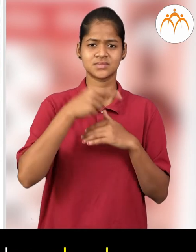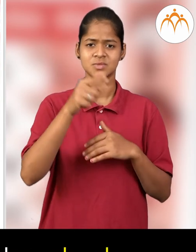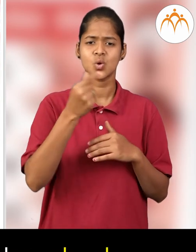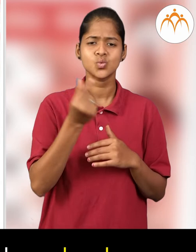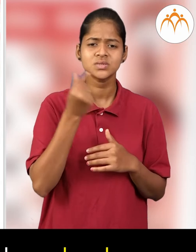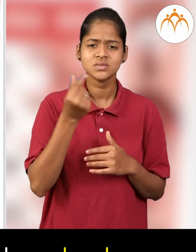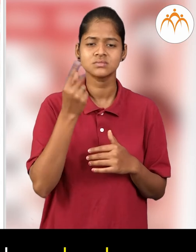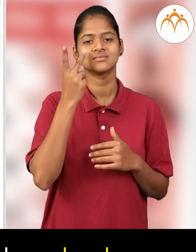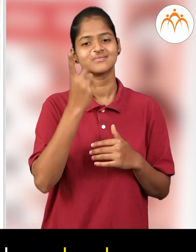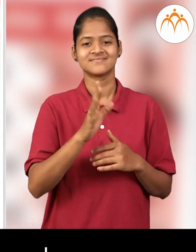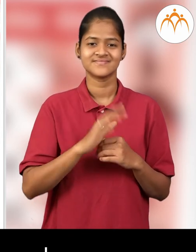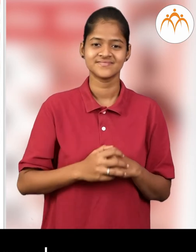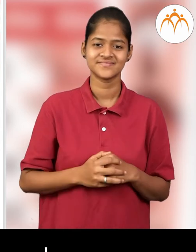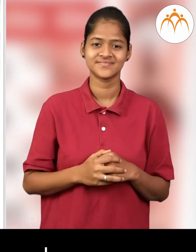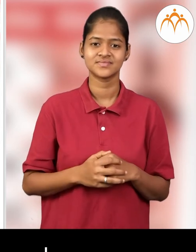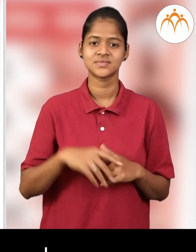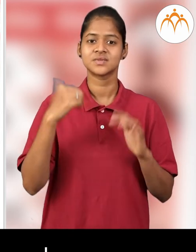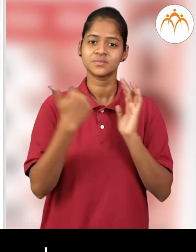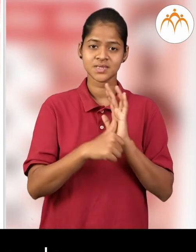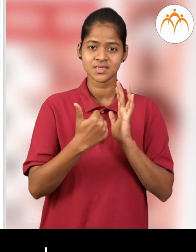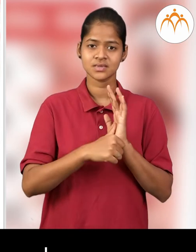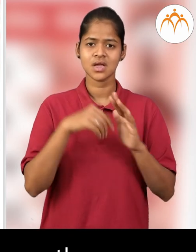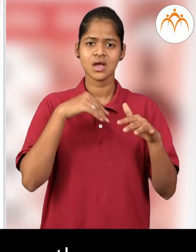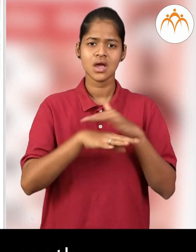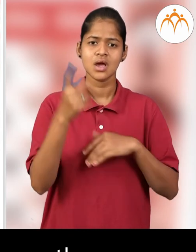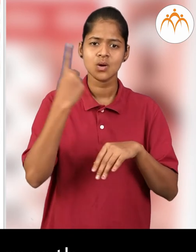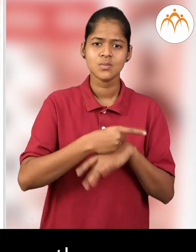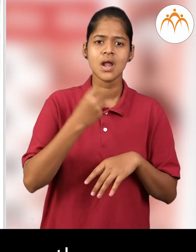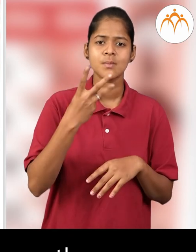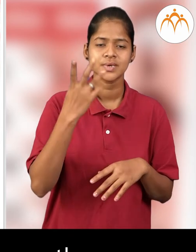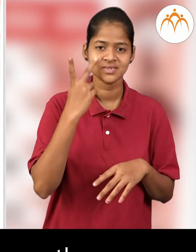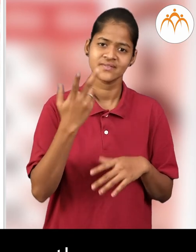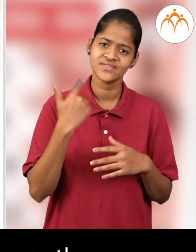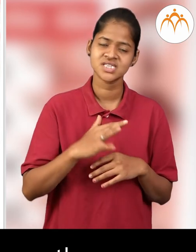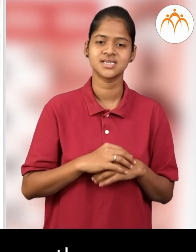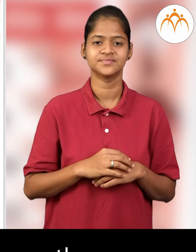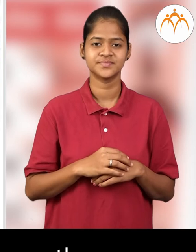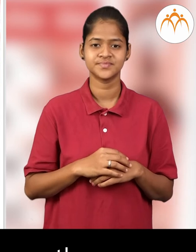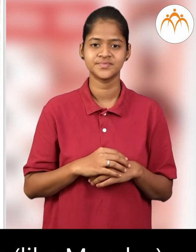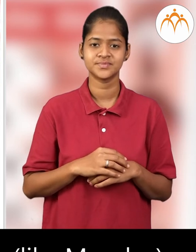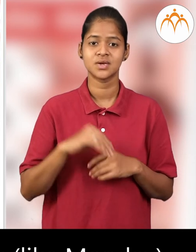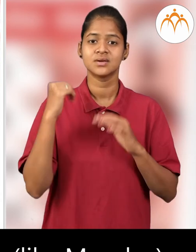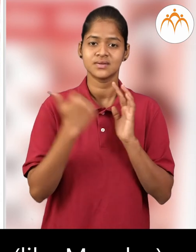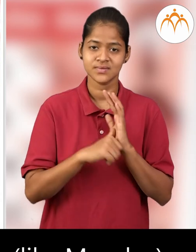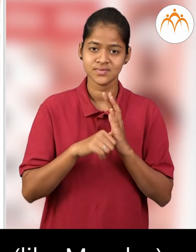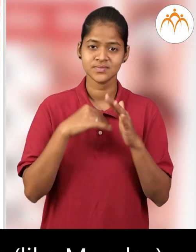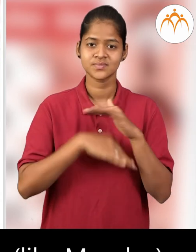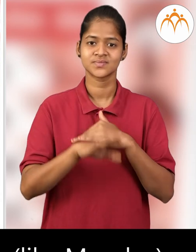calendar. We knew how many days there are in each month. We knew how many